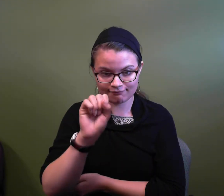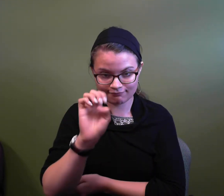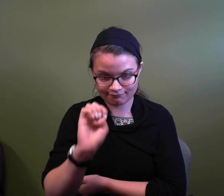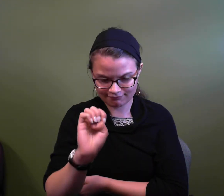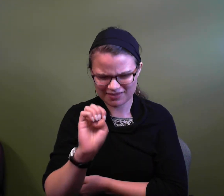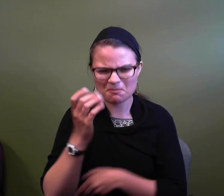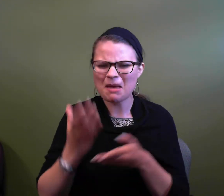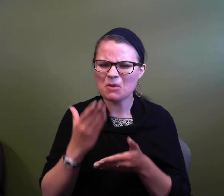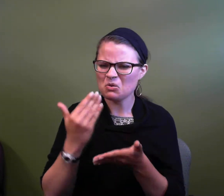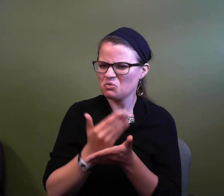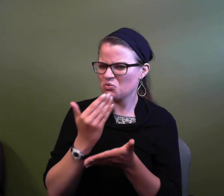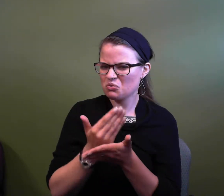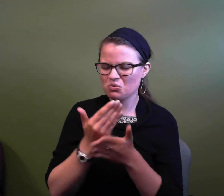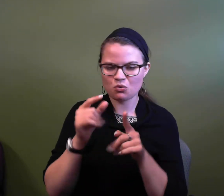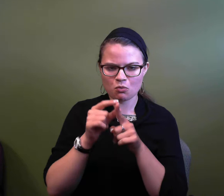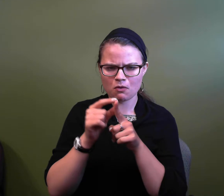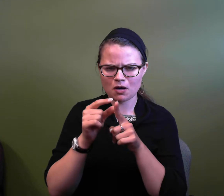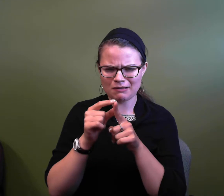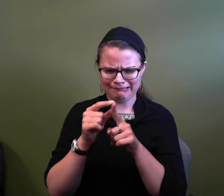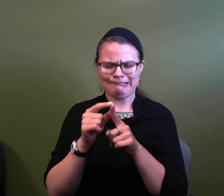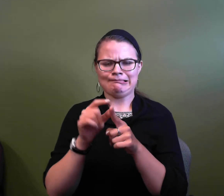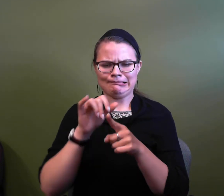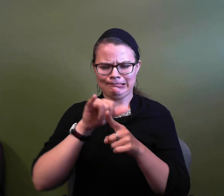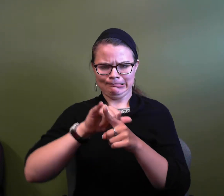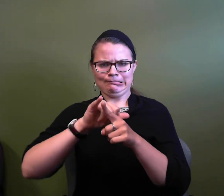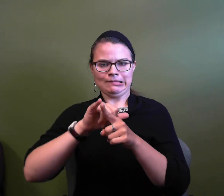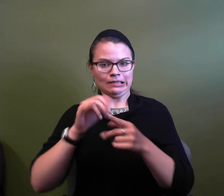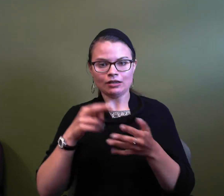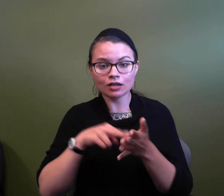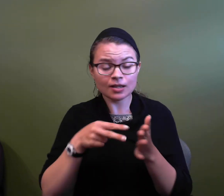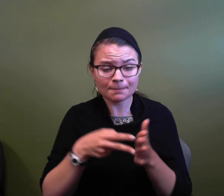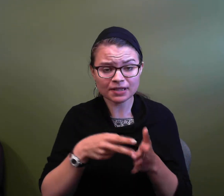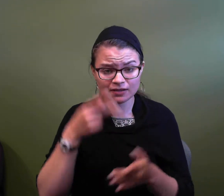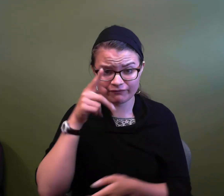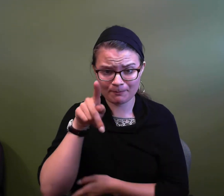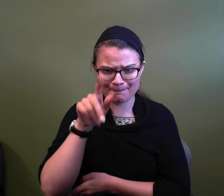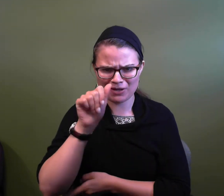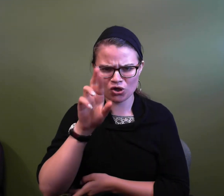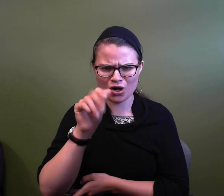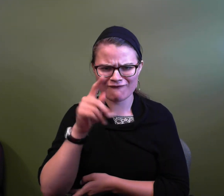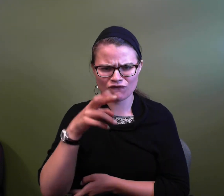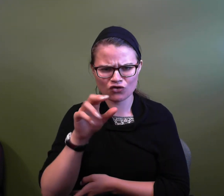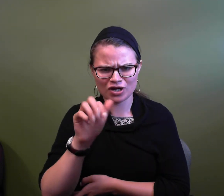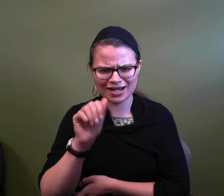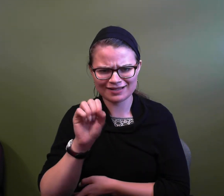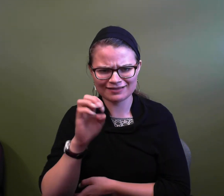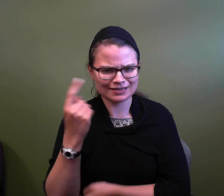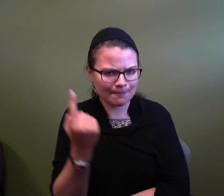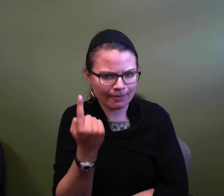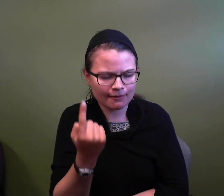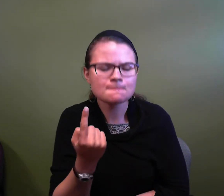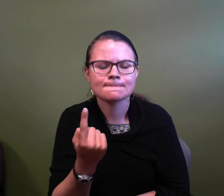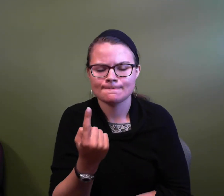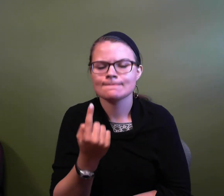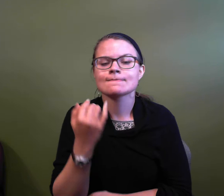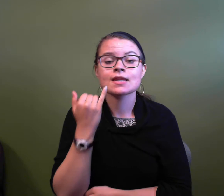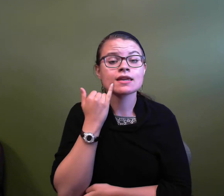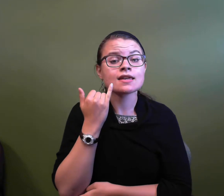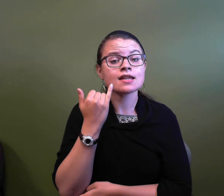you. What does it mean to paraphrase something? Well, when we paraphrase, it means we take a